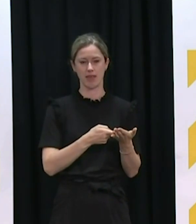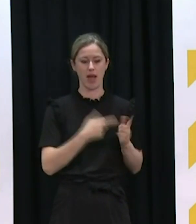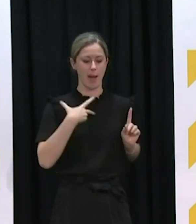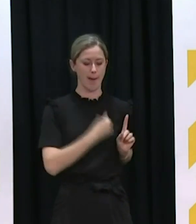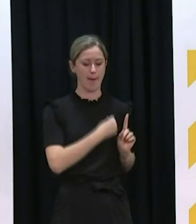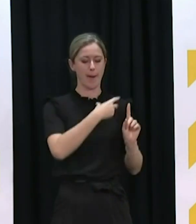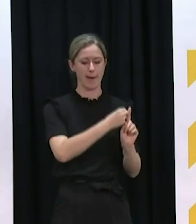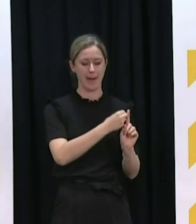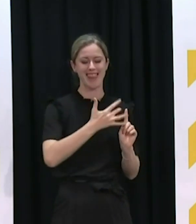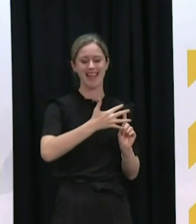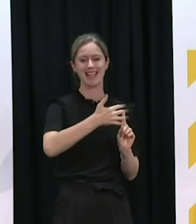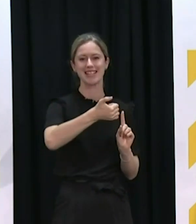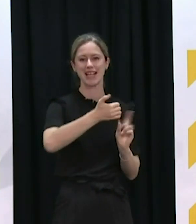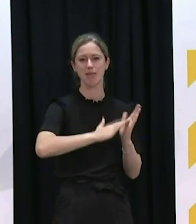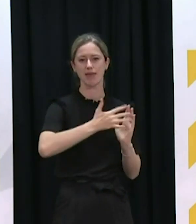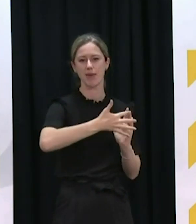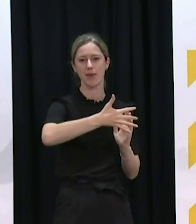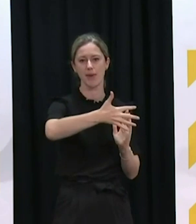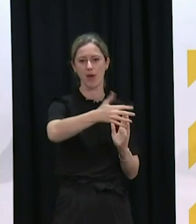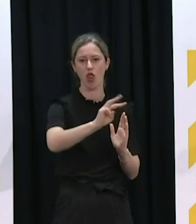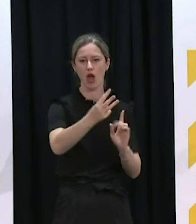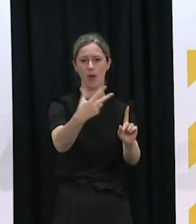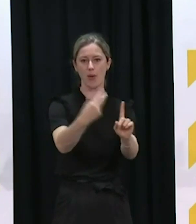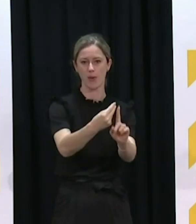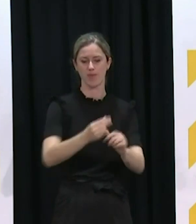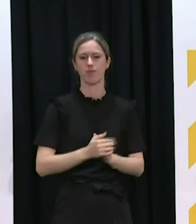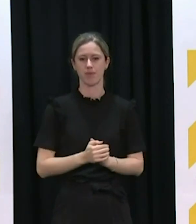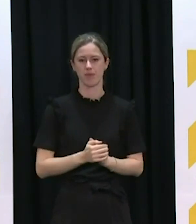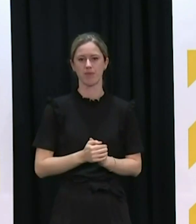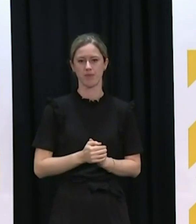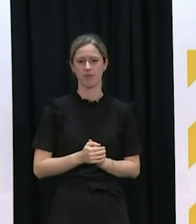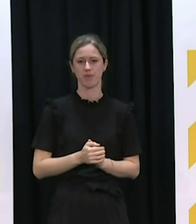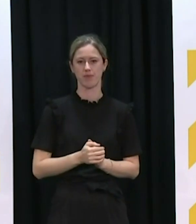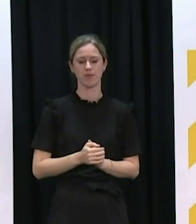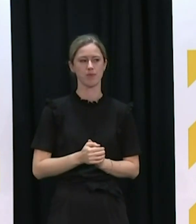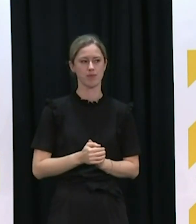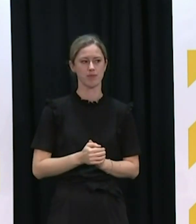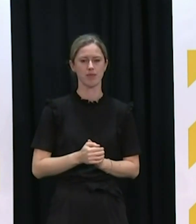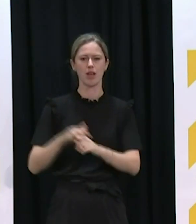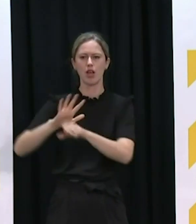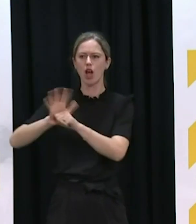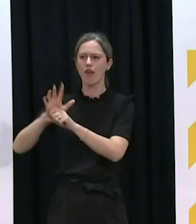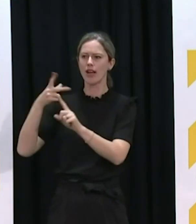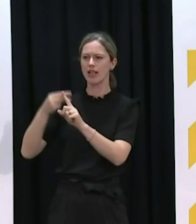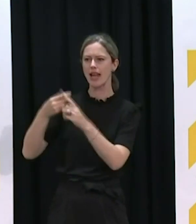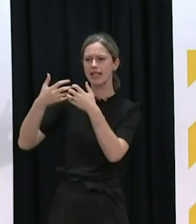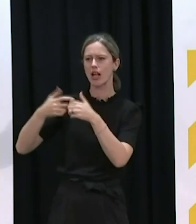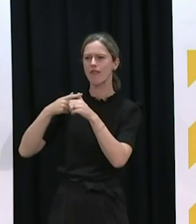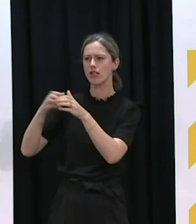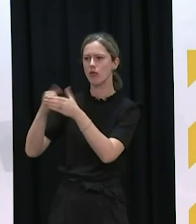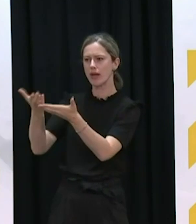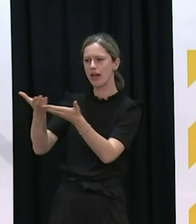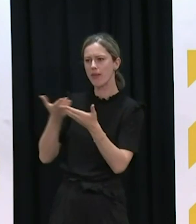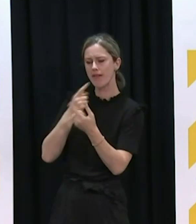6 months since their second dose. I've now received advice from the COVID vaccination technical advisory